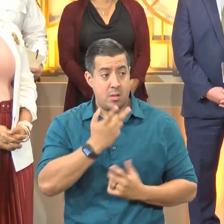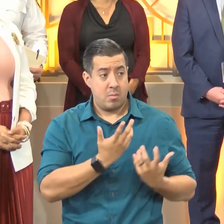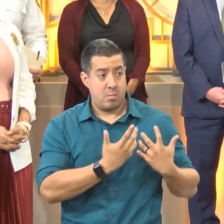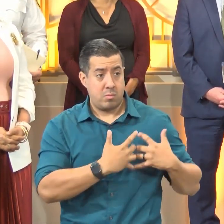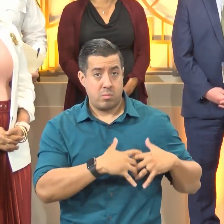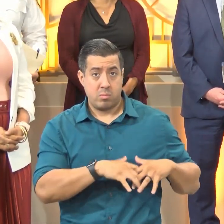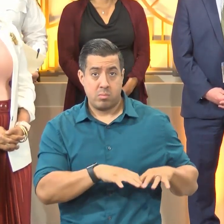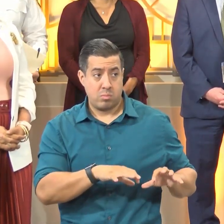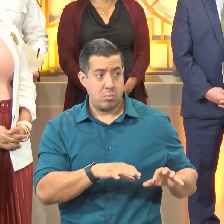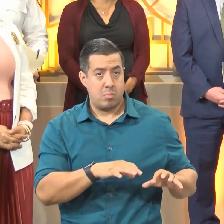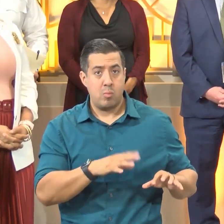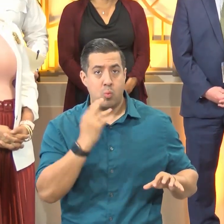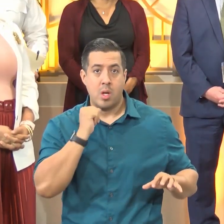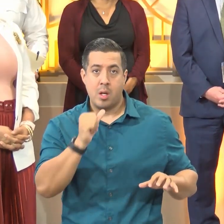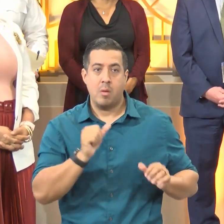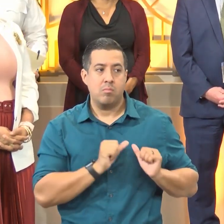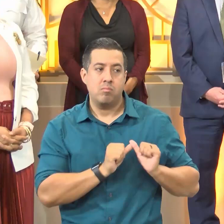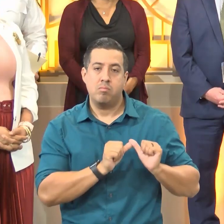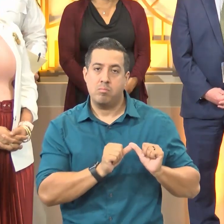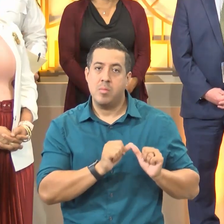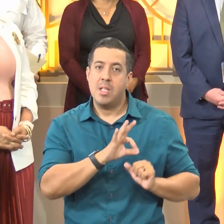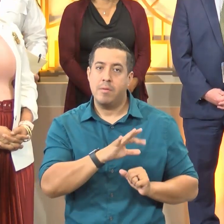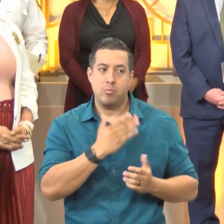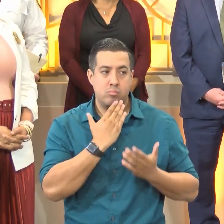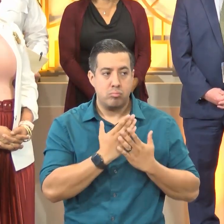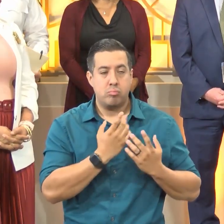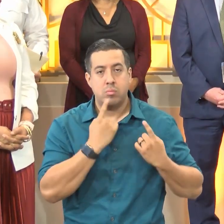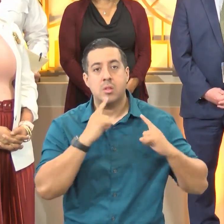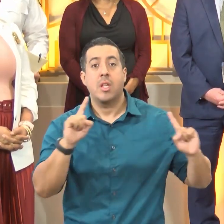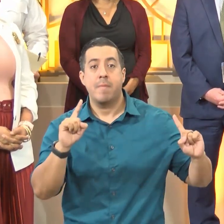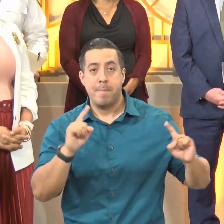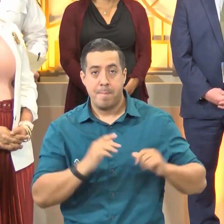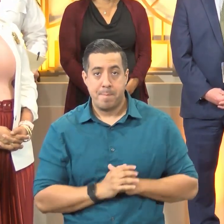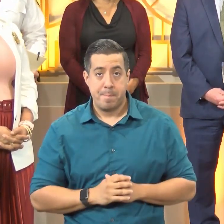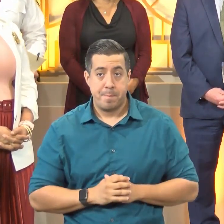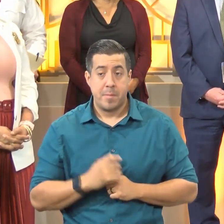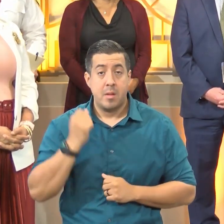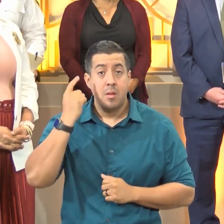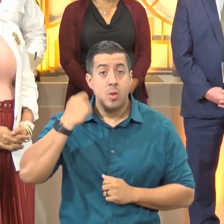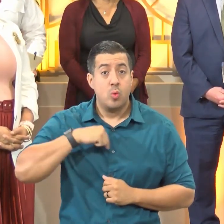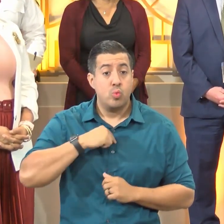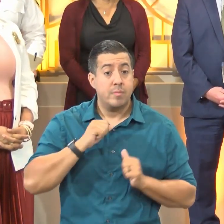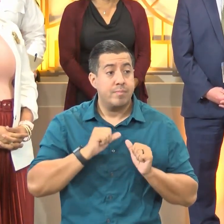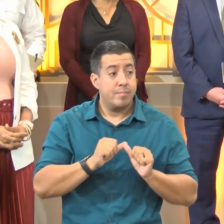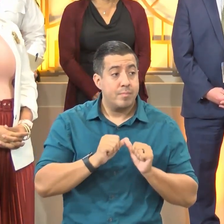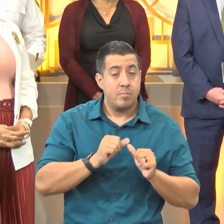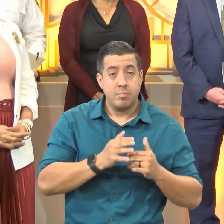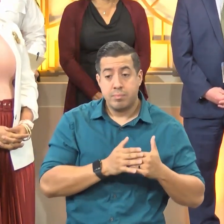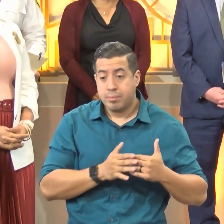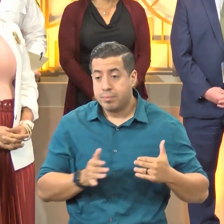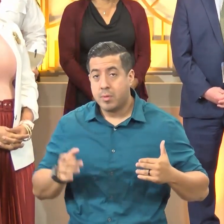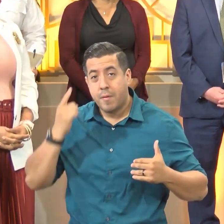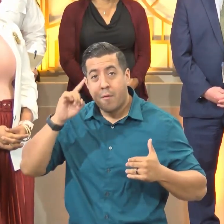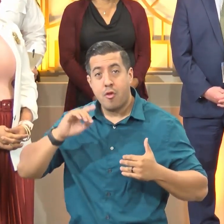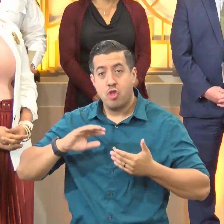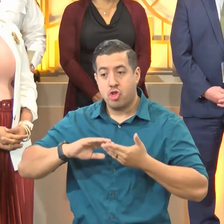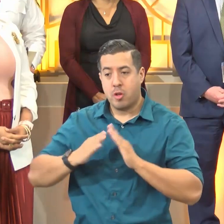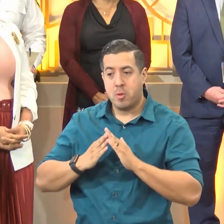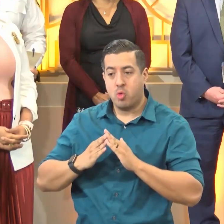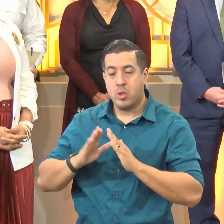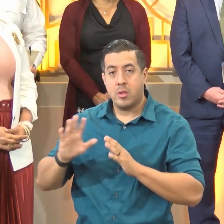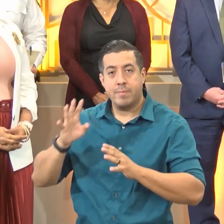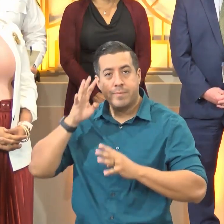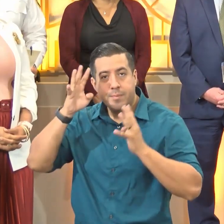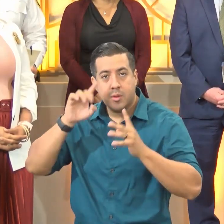is always prudent for us to continue on that track as we continue to move forward on our community